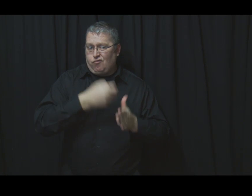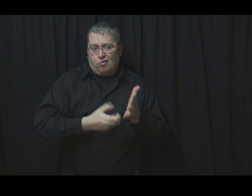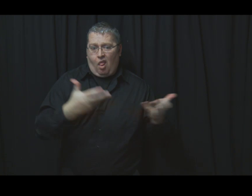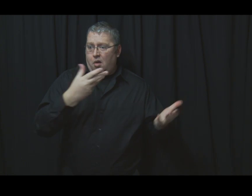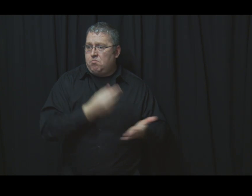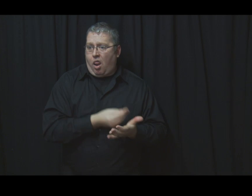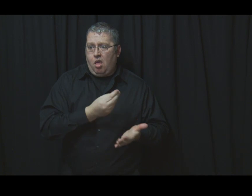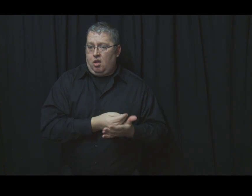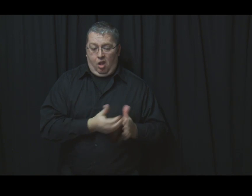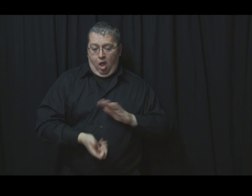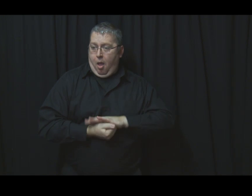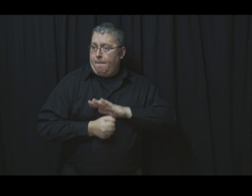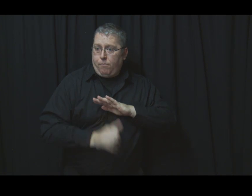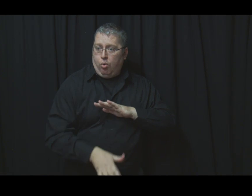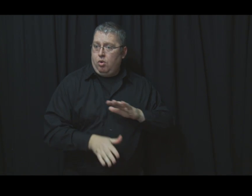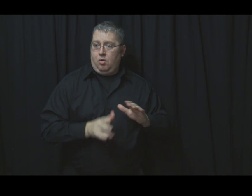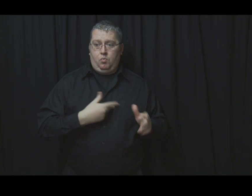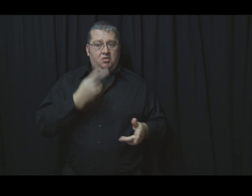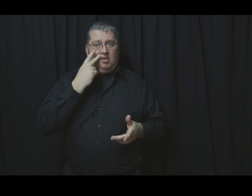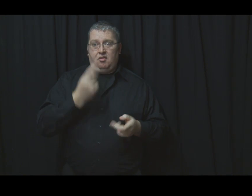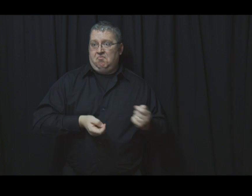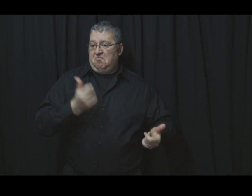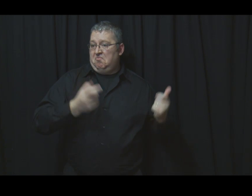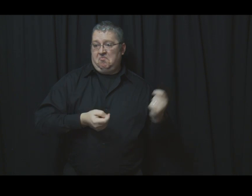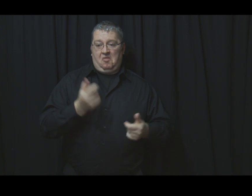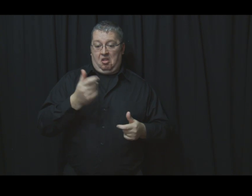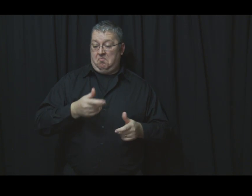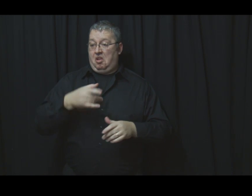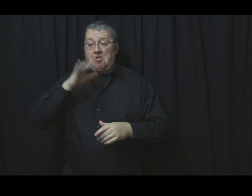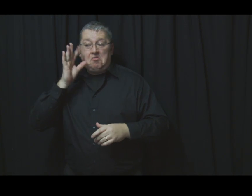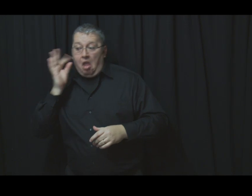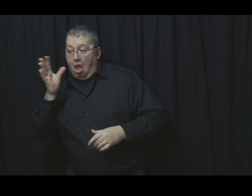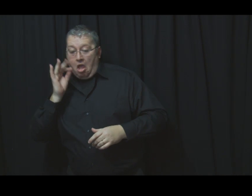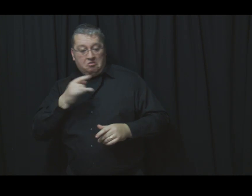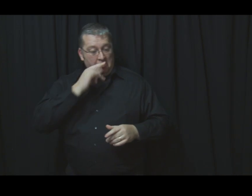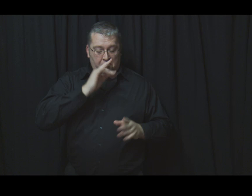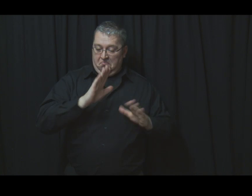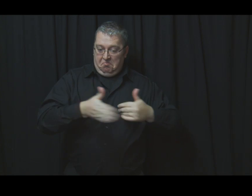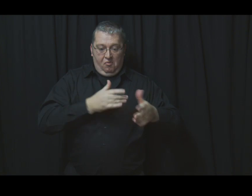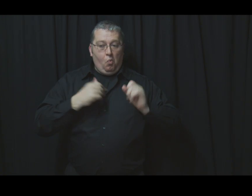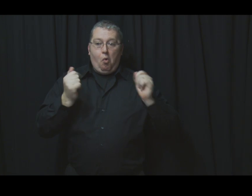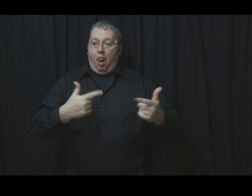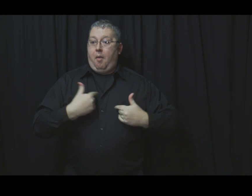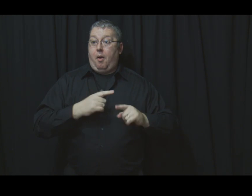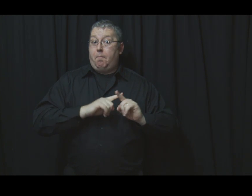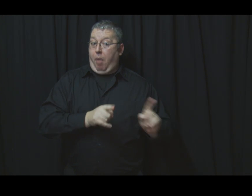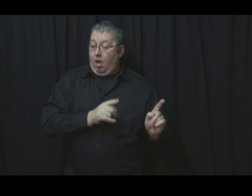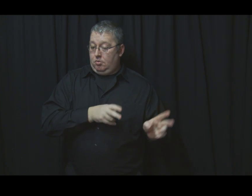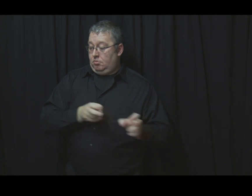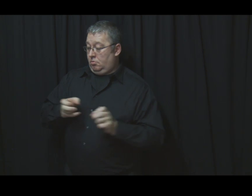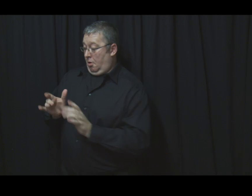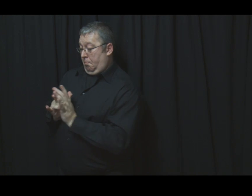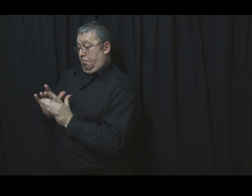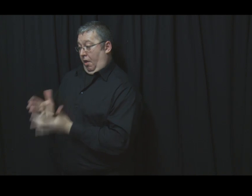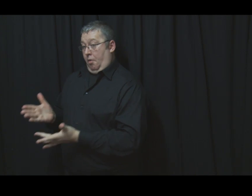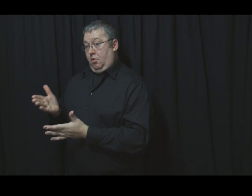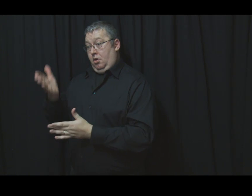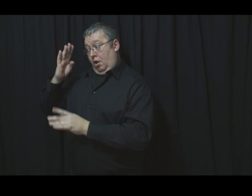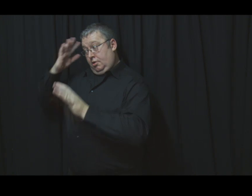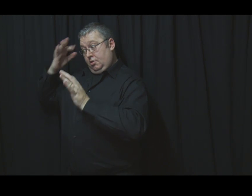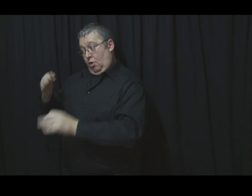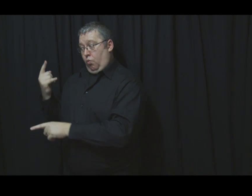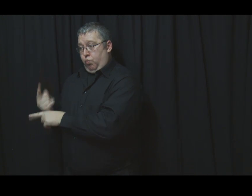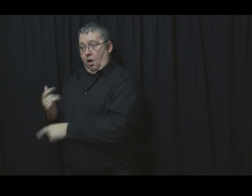money. Abortion, get rid of spare cats, get rid of spare kids. We're all animals. But if you start from God's word, there are moral absolutes. God decides right and